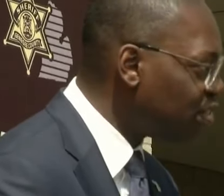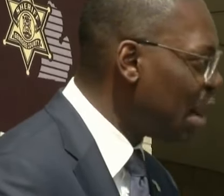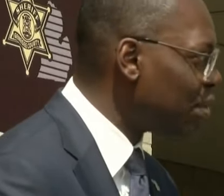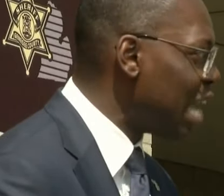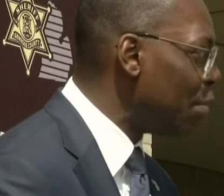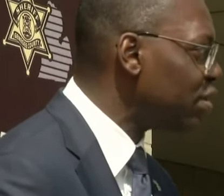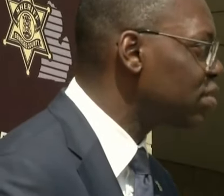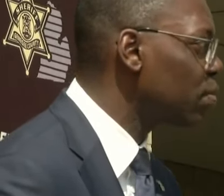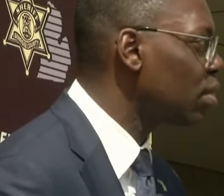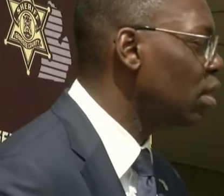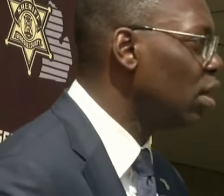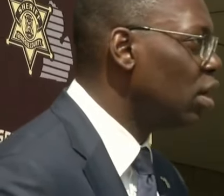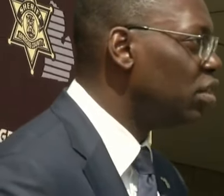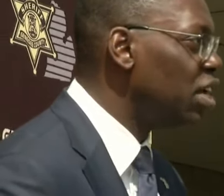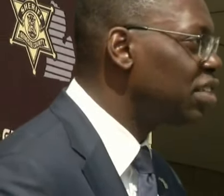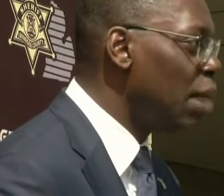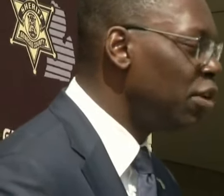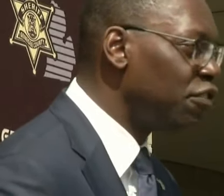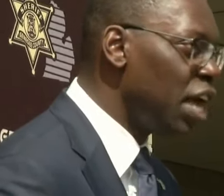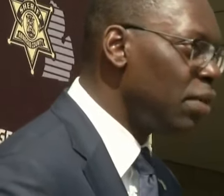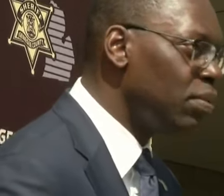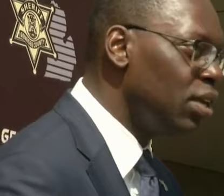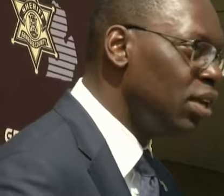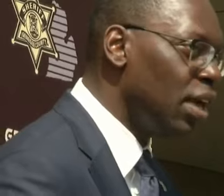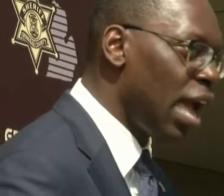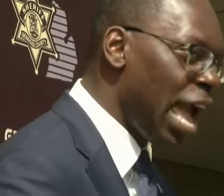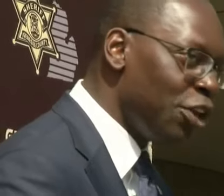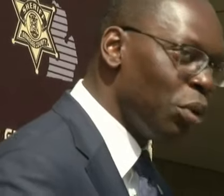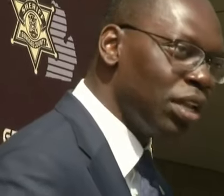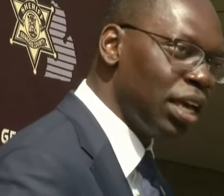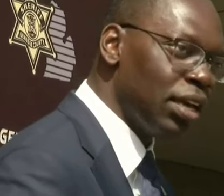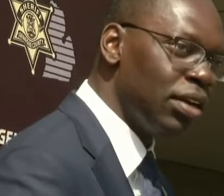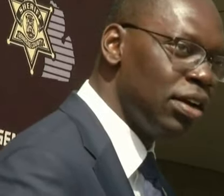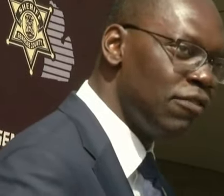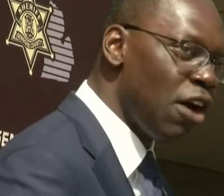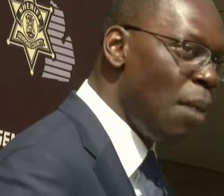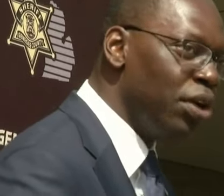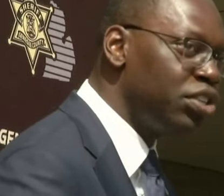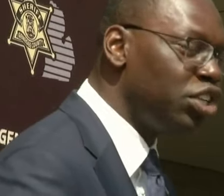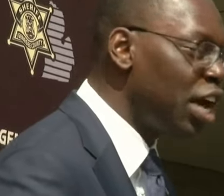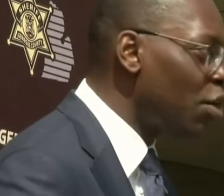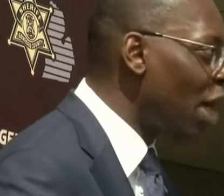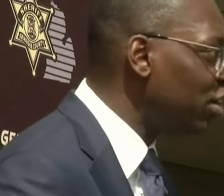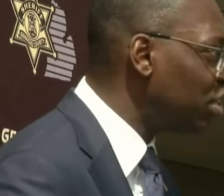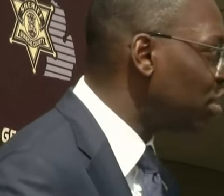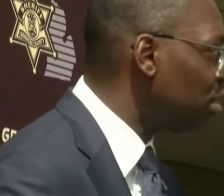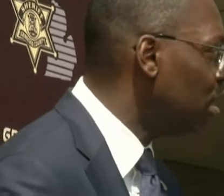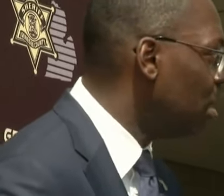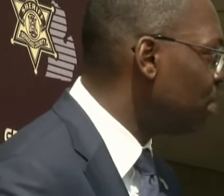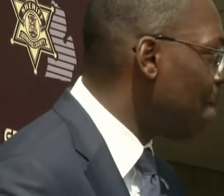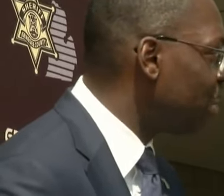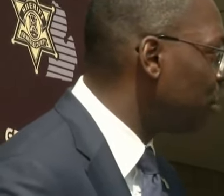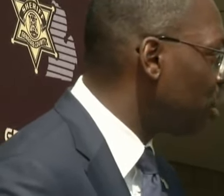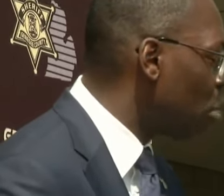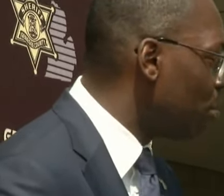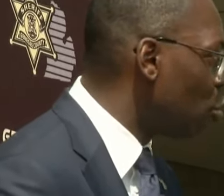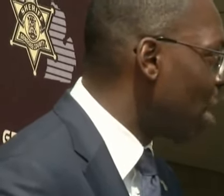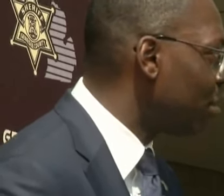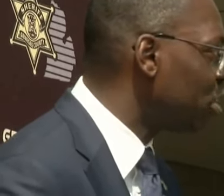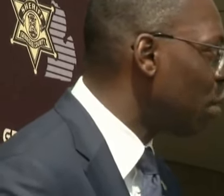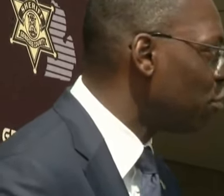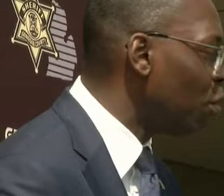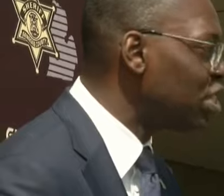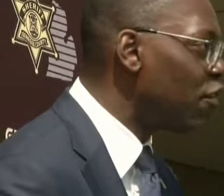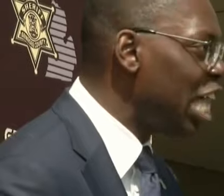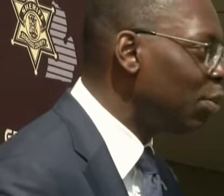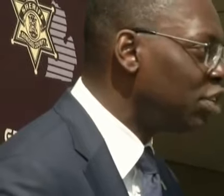Court Judge Deborah Thomas. She's come to Flint annually for almost a generation to make sure the criminal